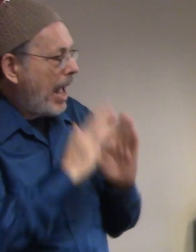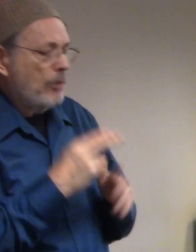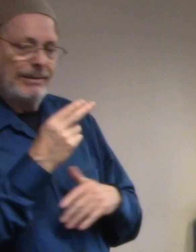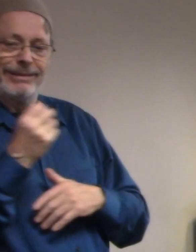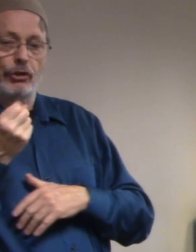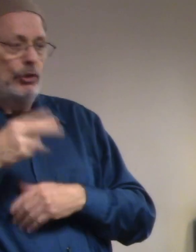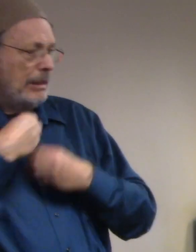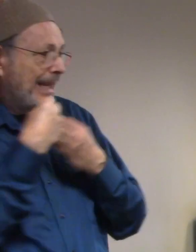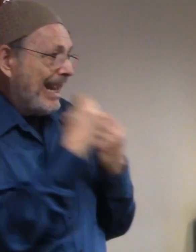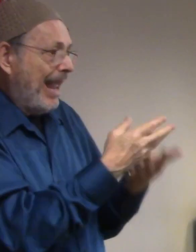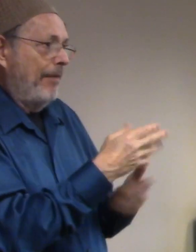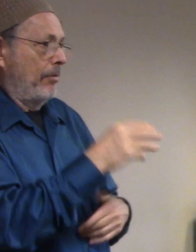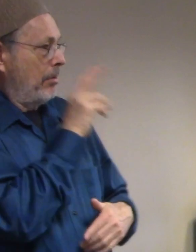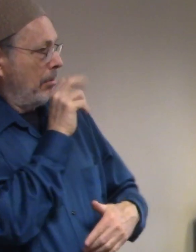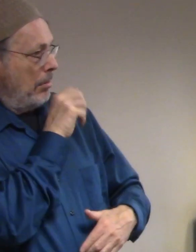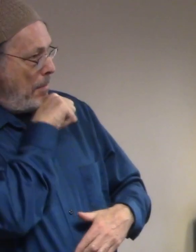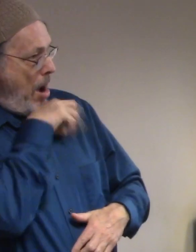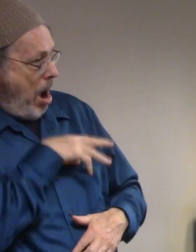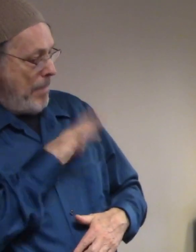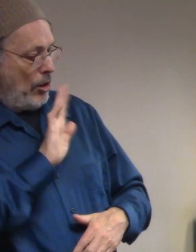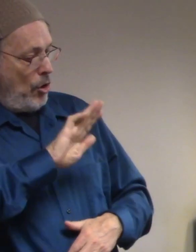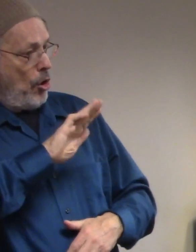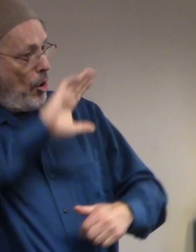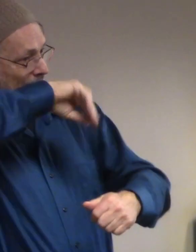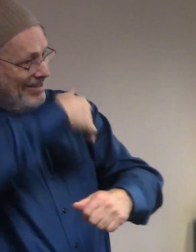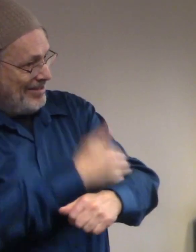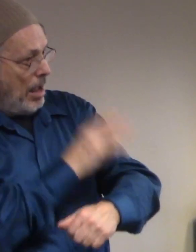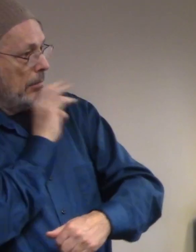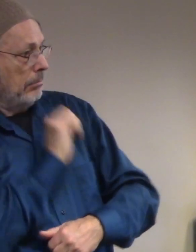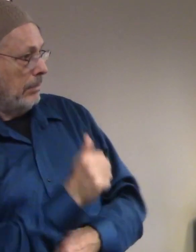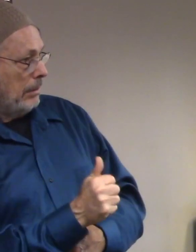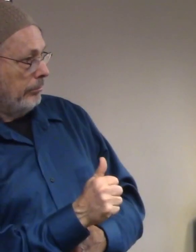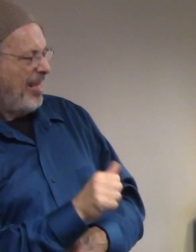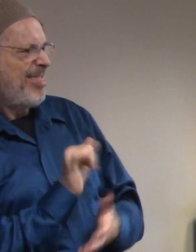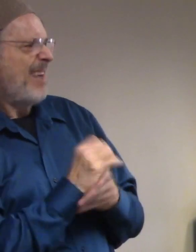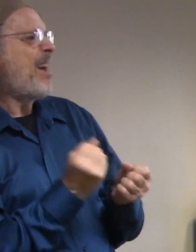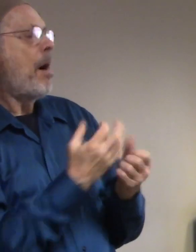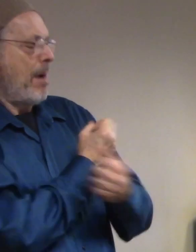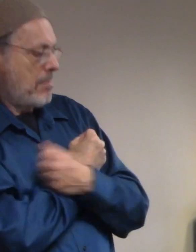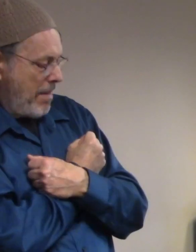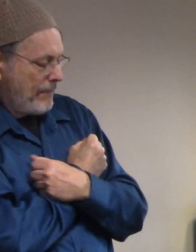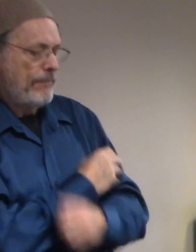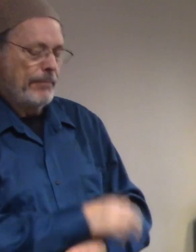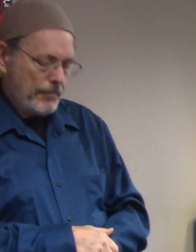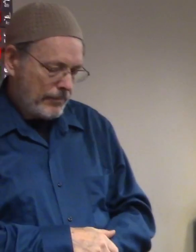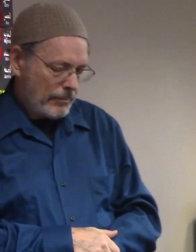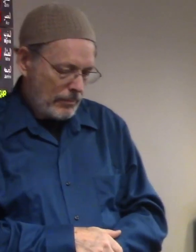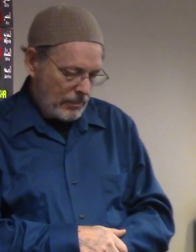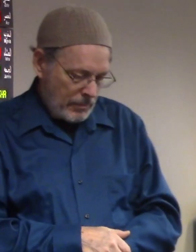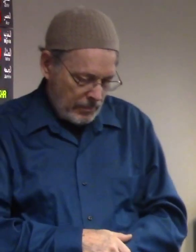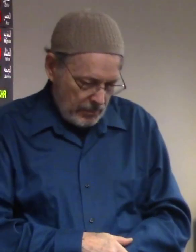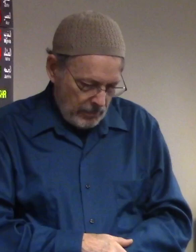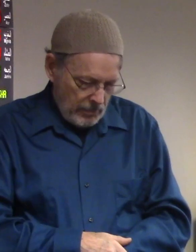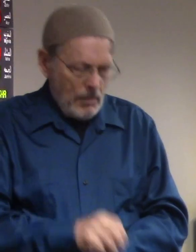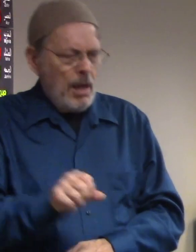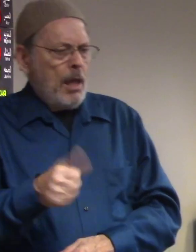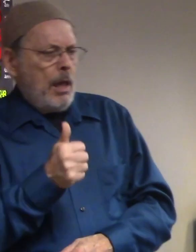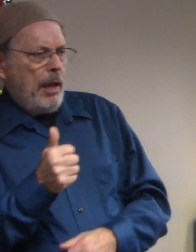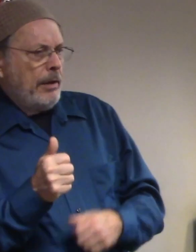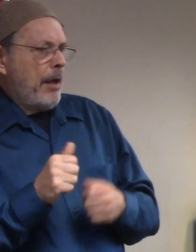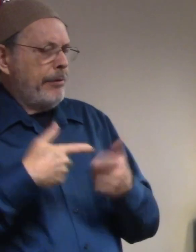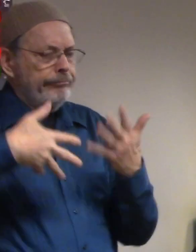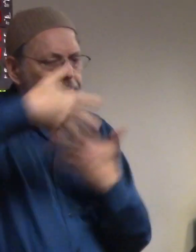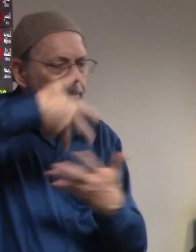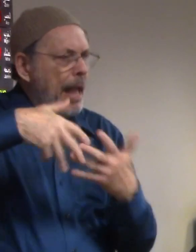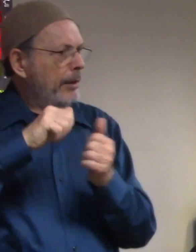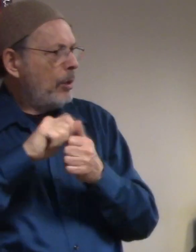She gave him his 10-year-old son. That's the love that they had for him. Julaybib was one of the Sahabis that he was not very good looking.